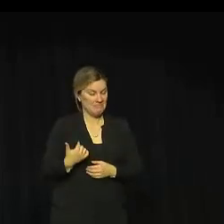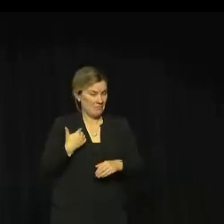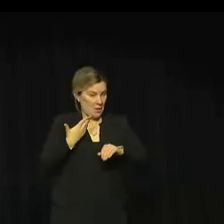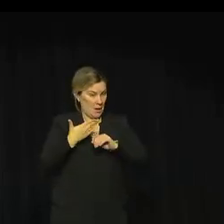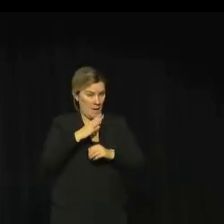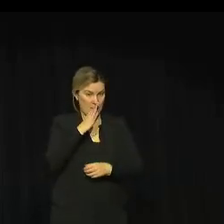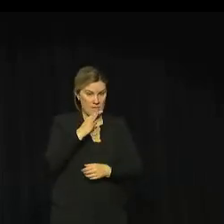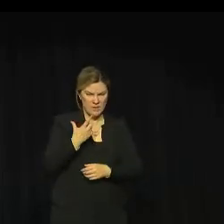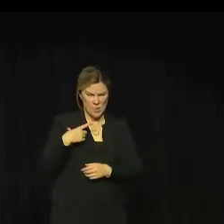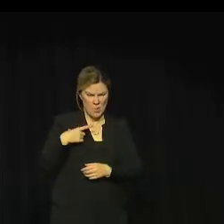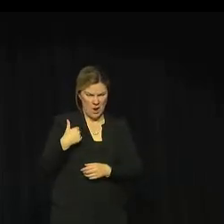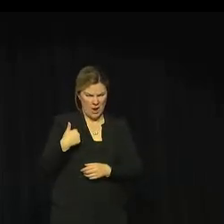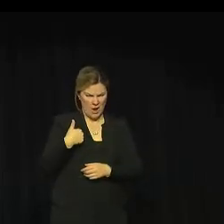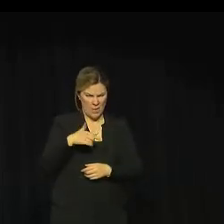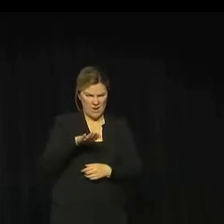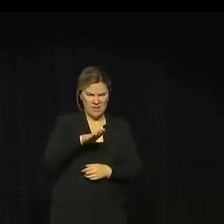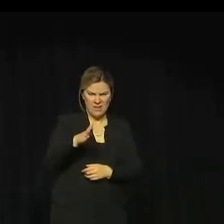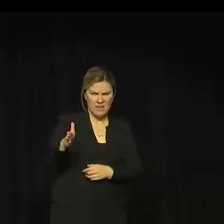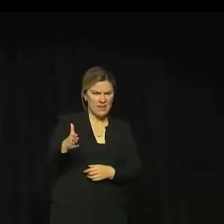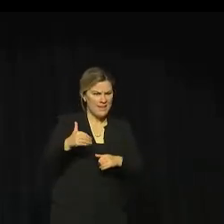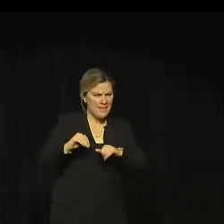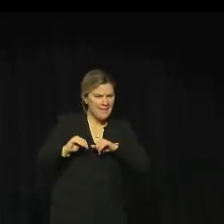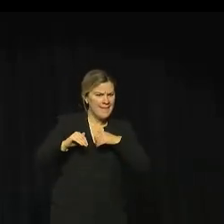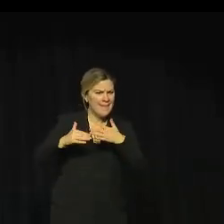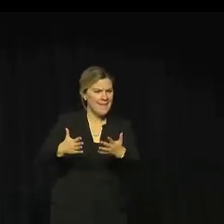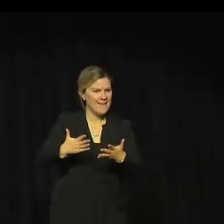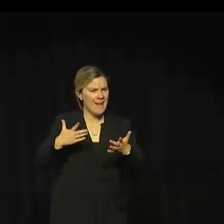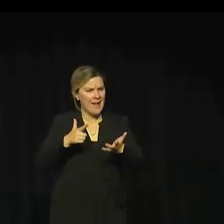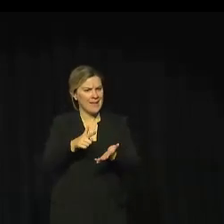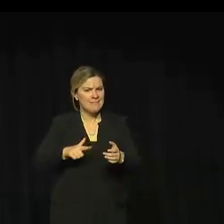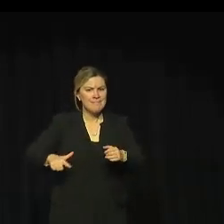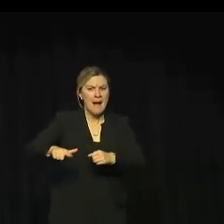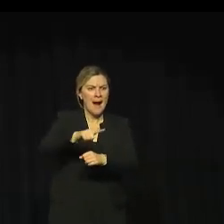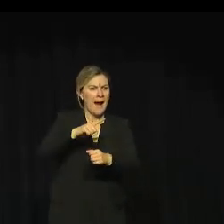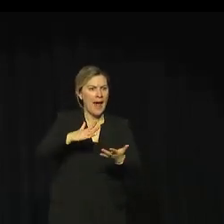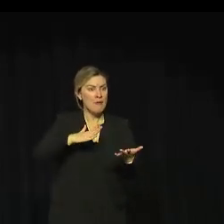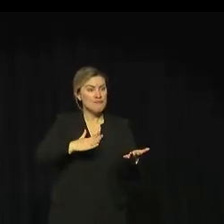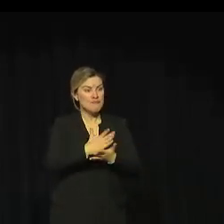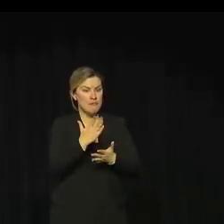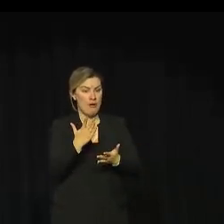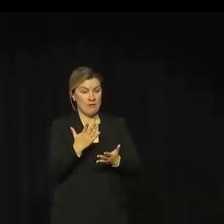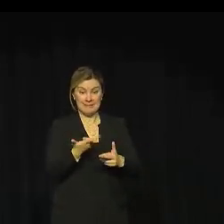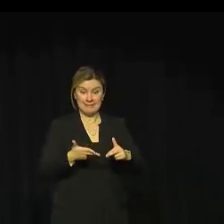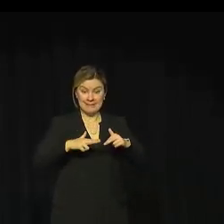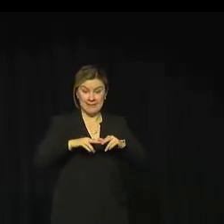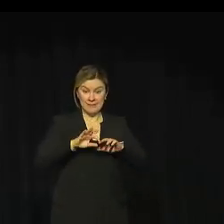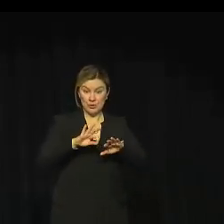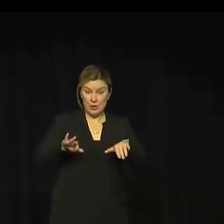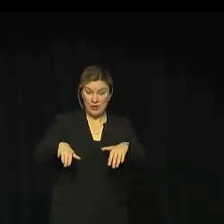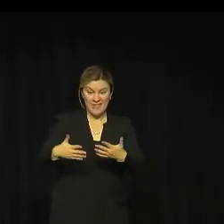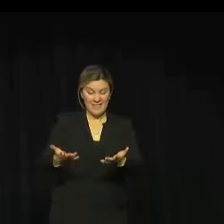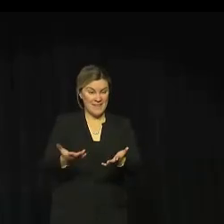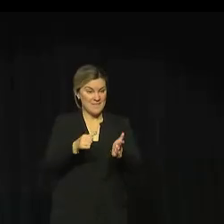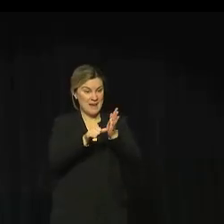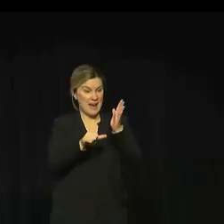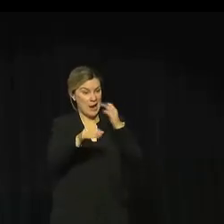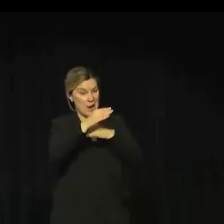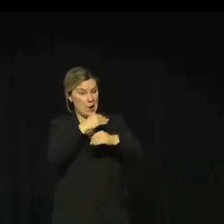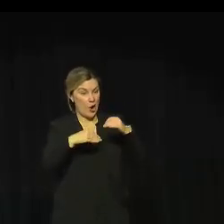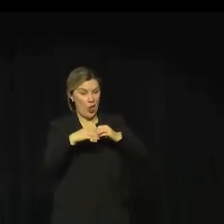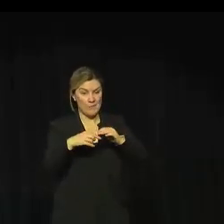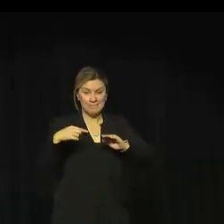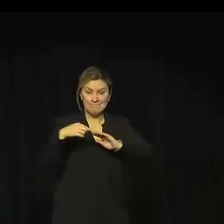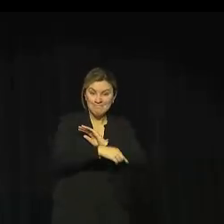have we deprived them of land rights, because if you deprive them of land rights, they won't have the economic wherewithal,